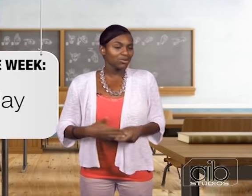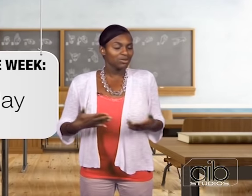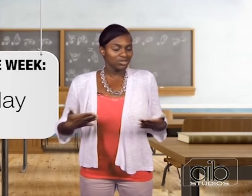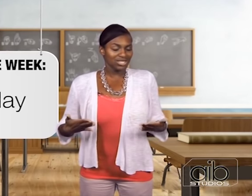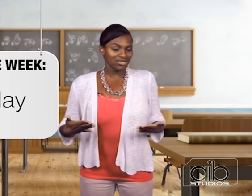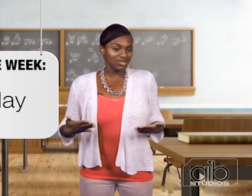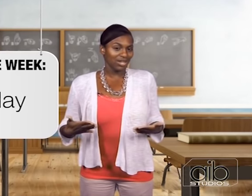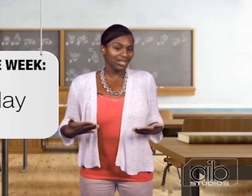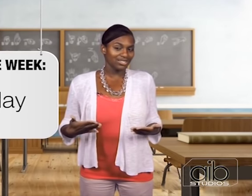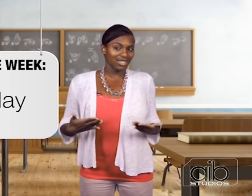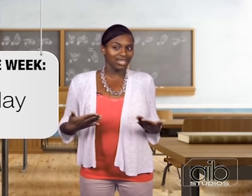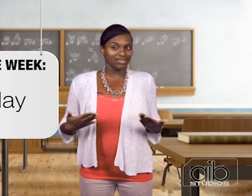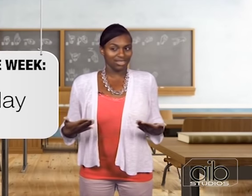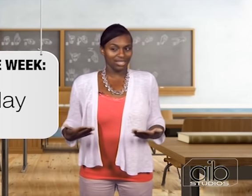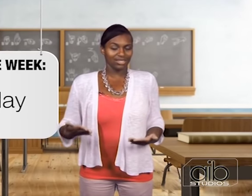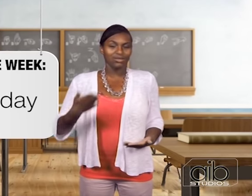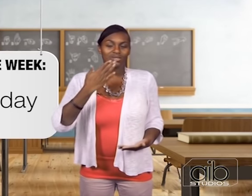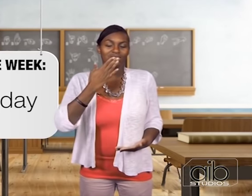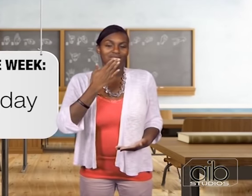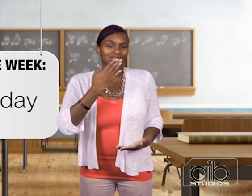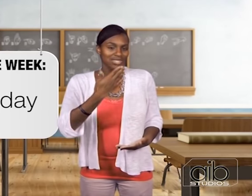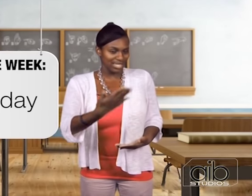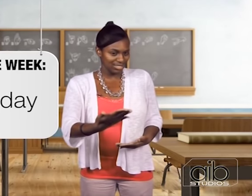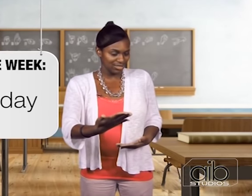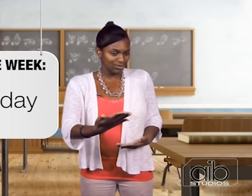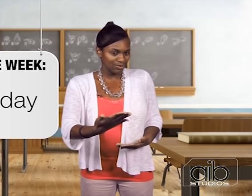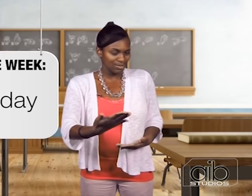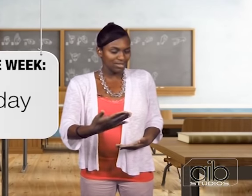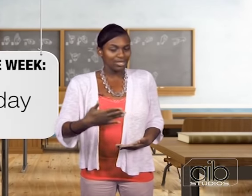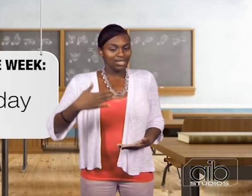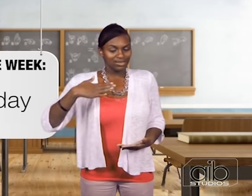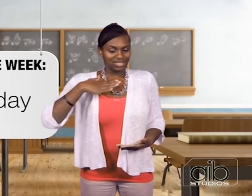you need to know how to sign thank you. So this is thank you. This is